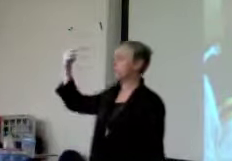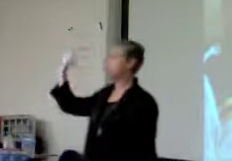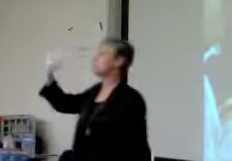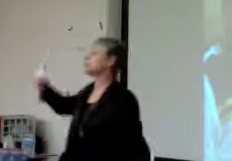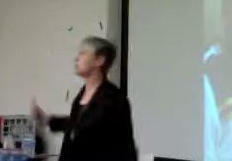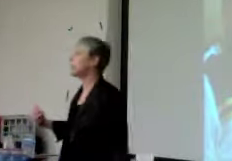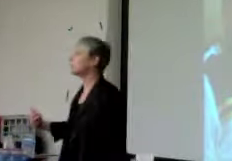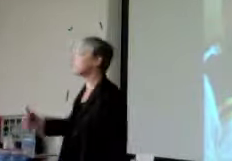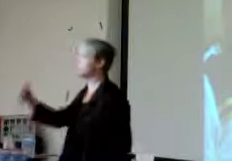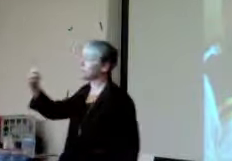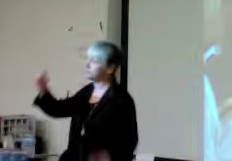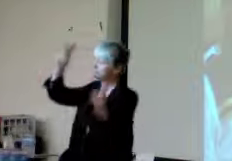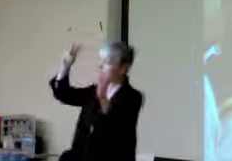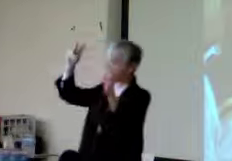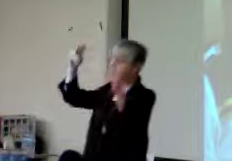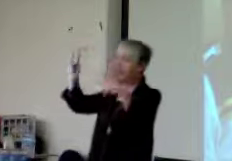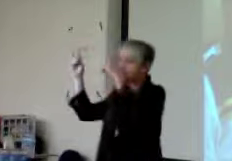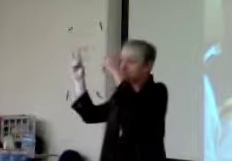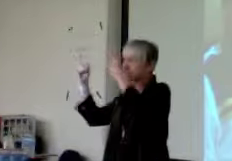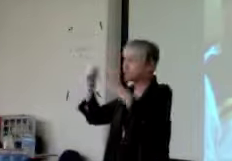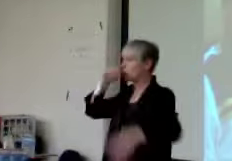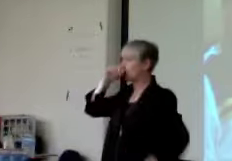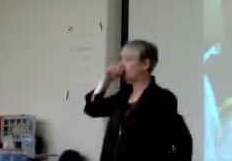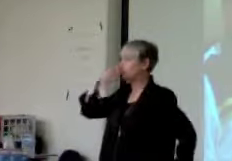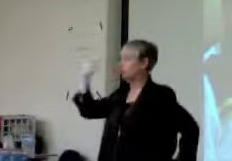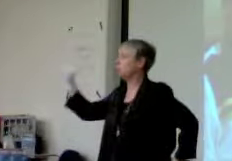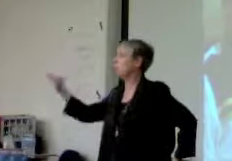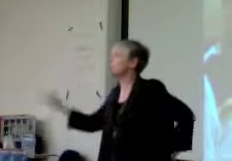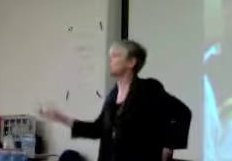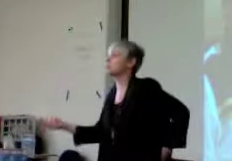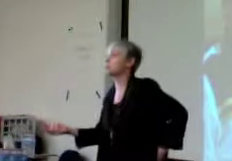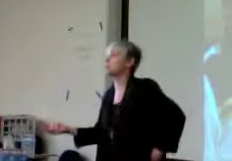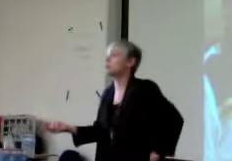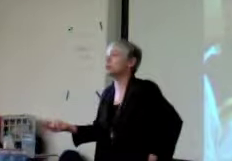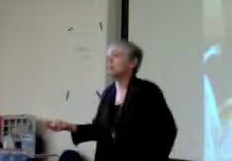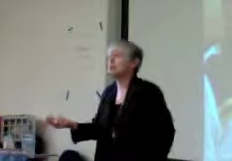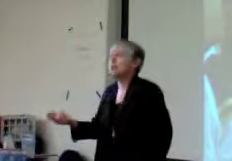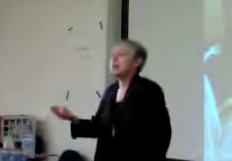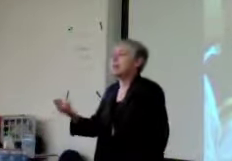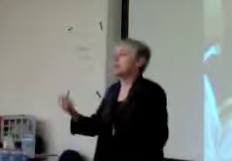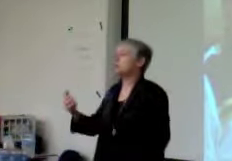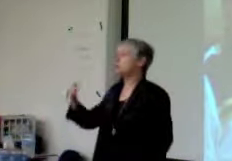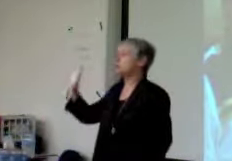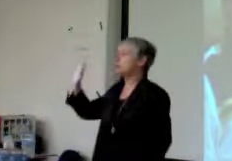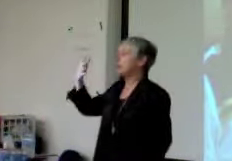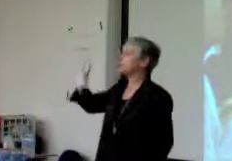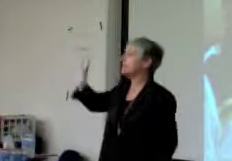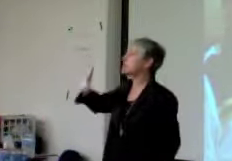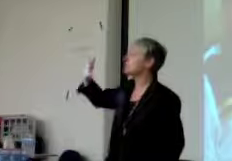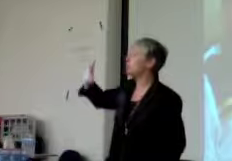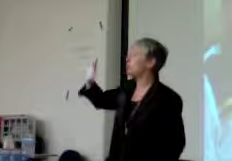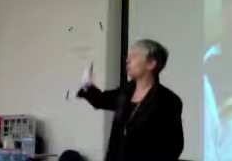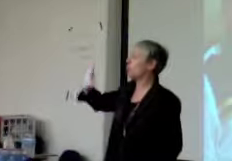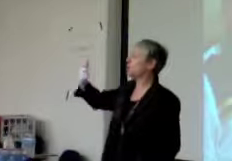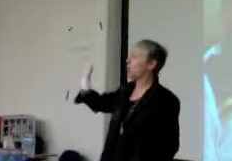What university professors do, what scientists do, what people who publish research do, is